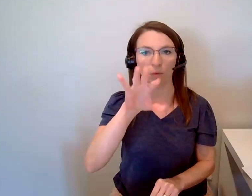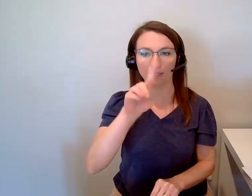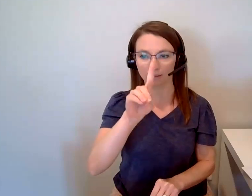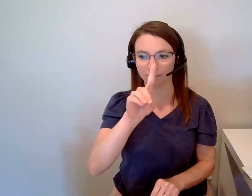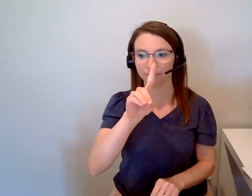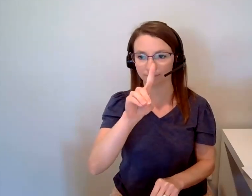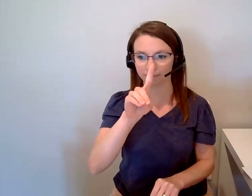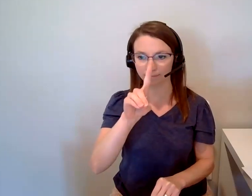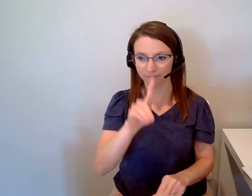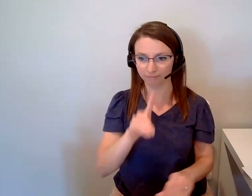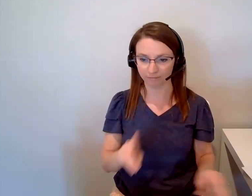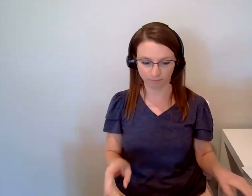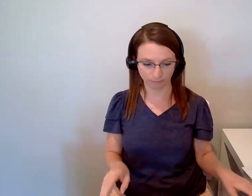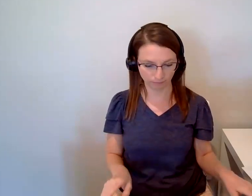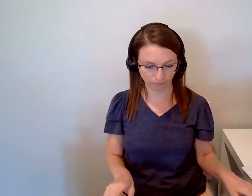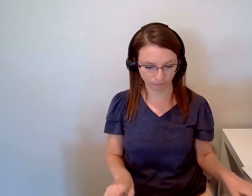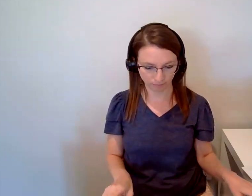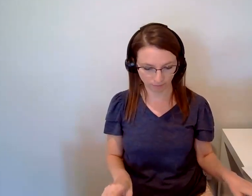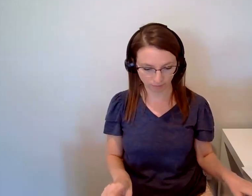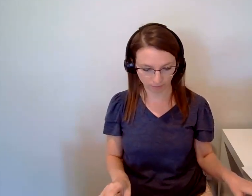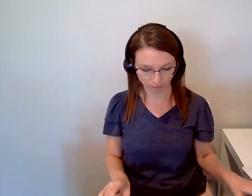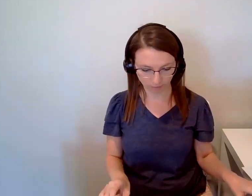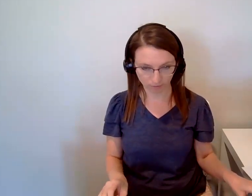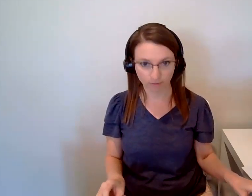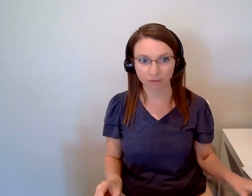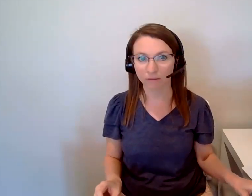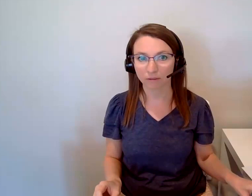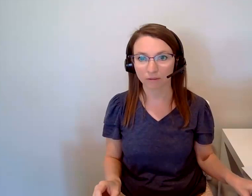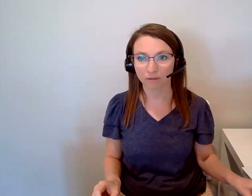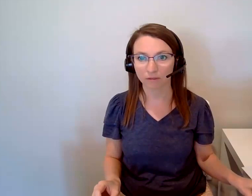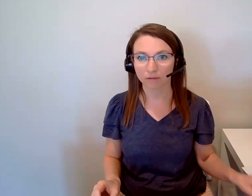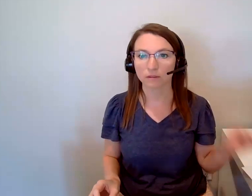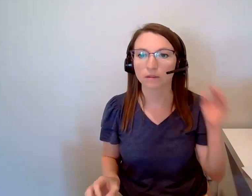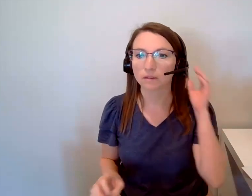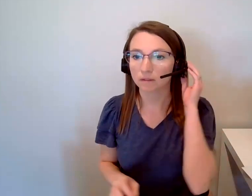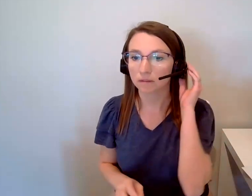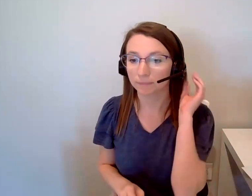Avoid. I do have a quick question. Mhm.